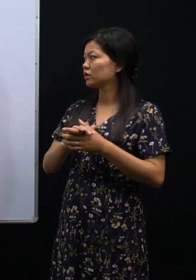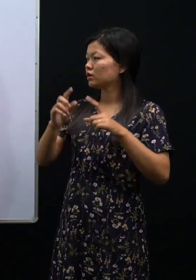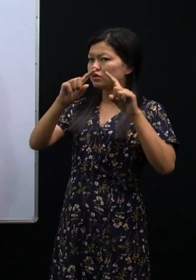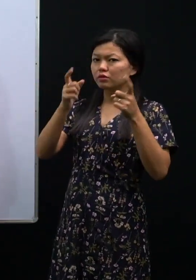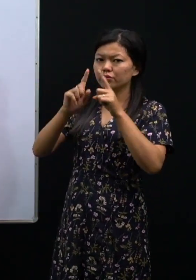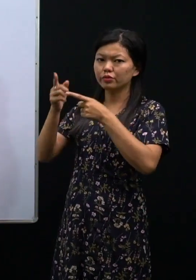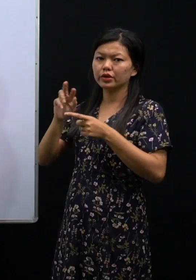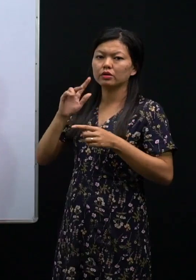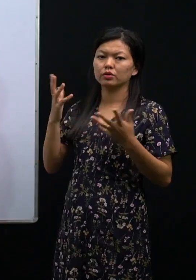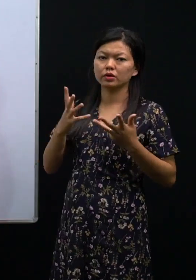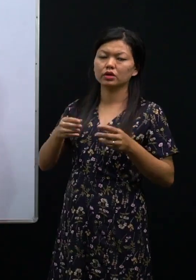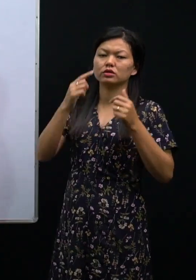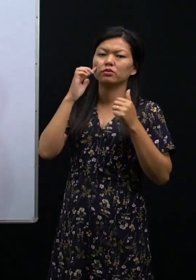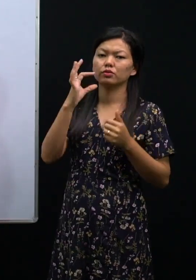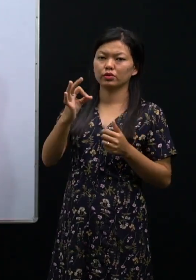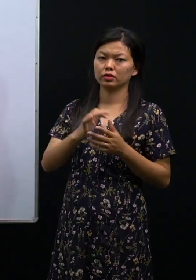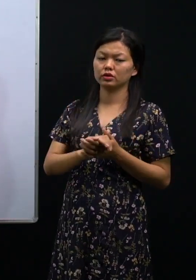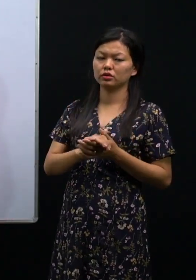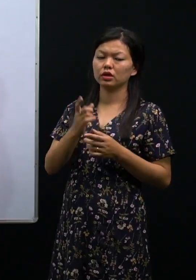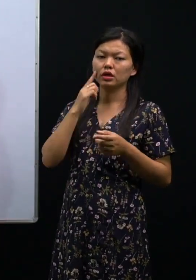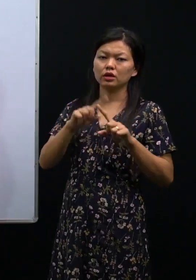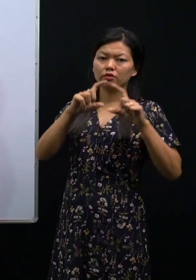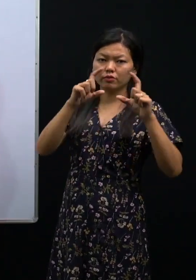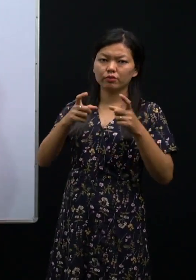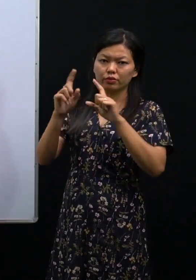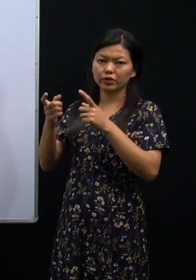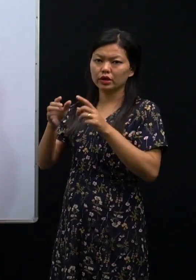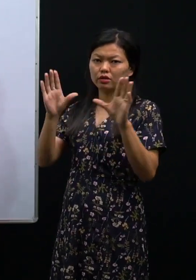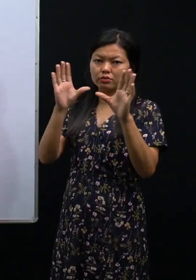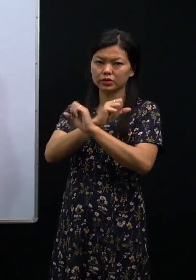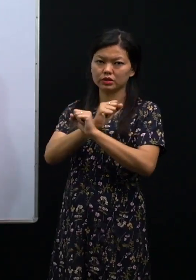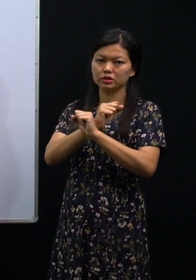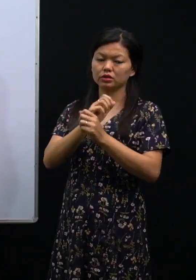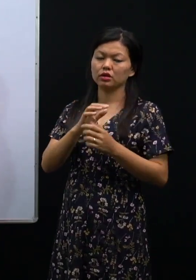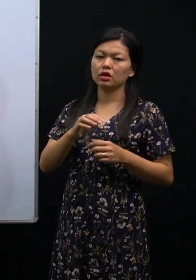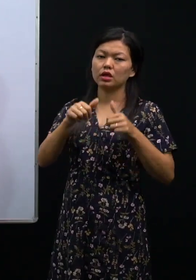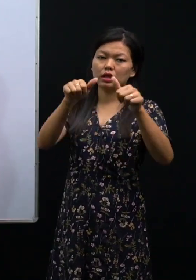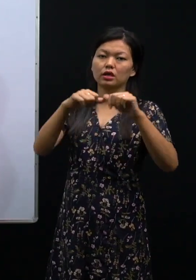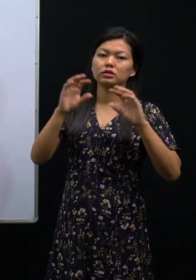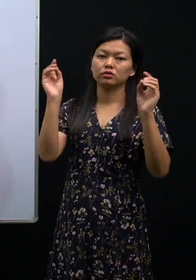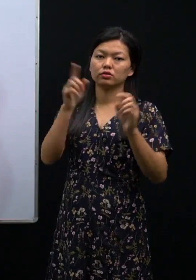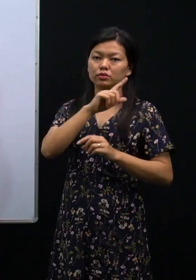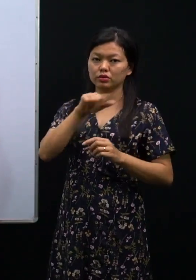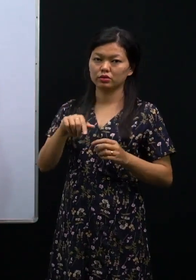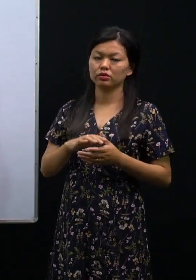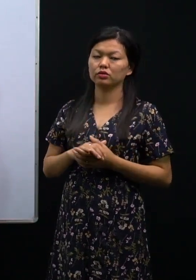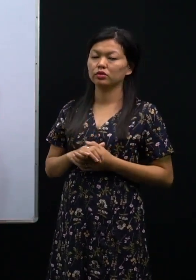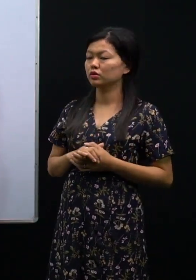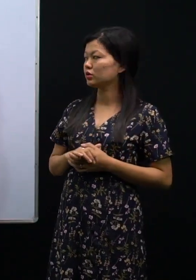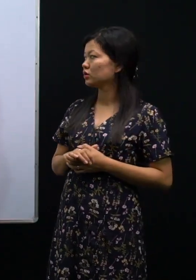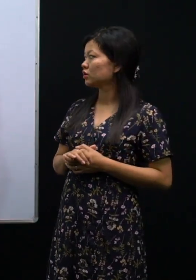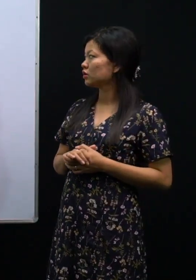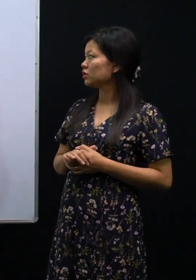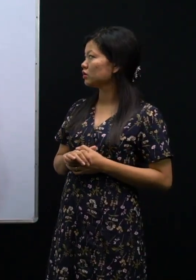bracket. If you don't give bracket, you write only say 3x square. There's a meaning is only x square, 3 is not under square.